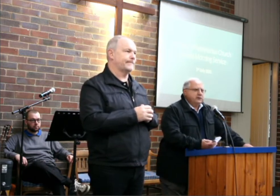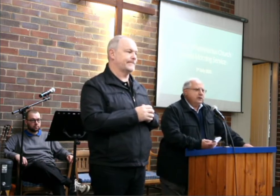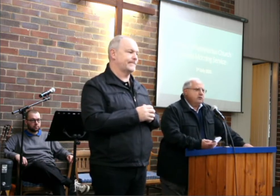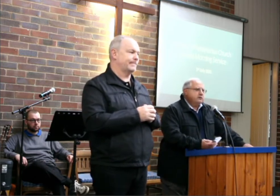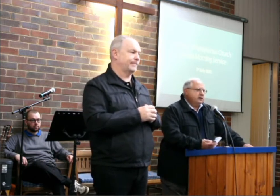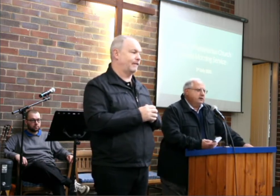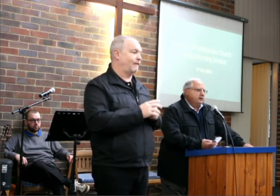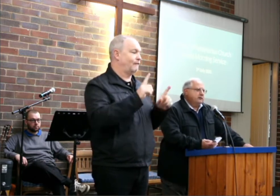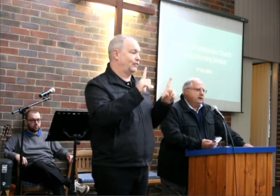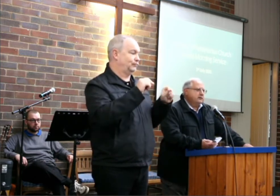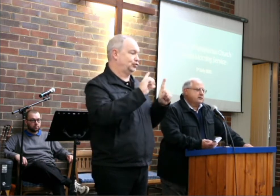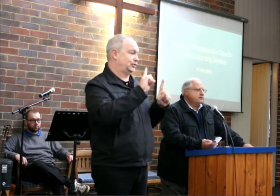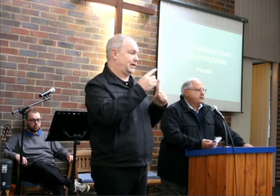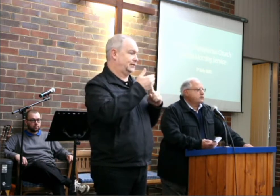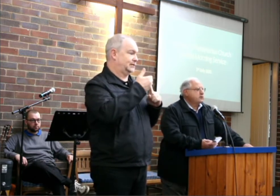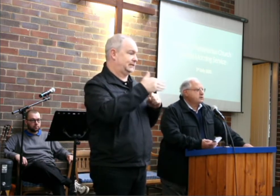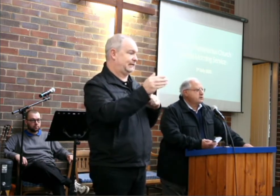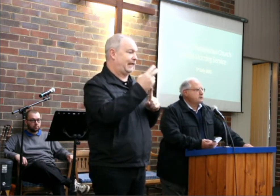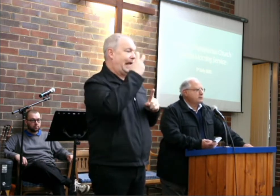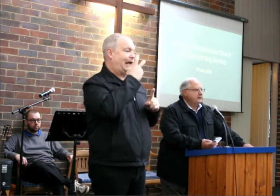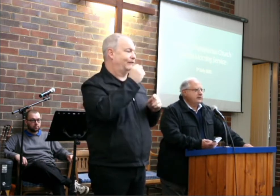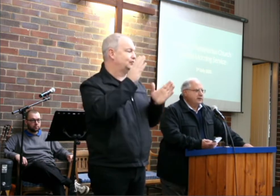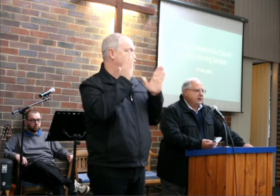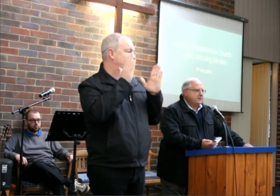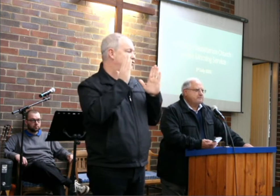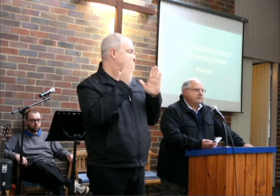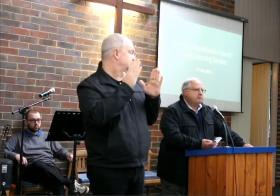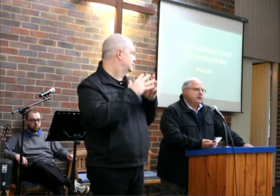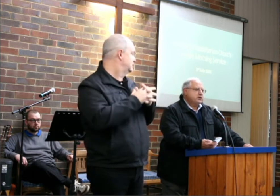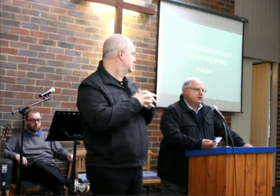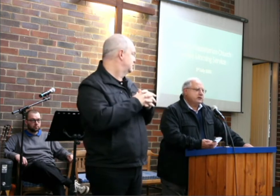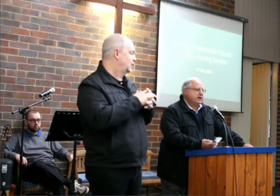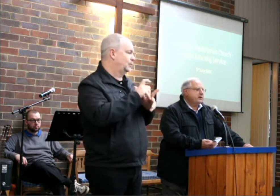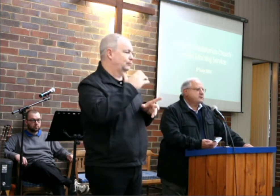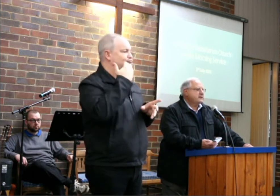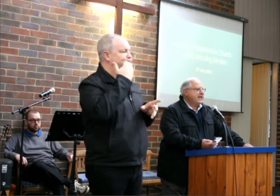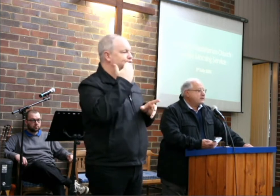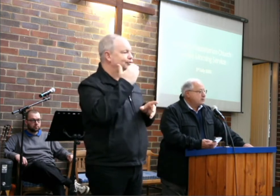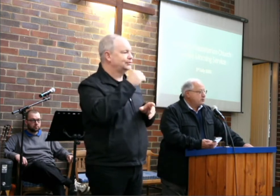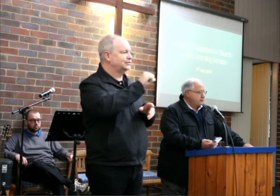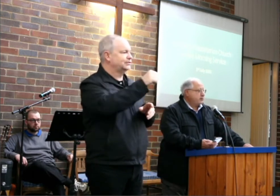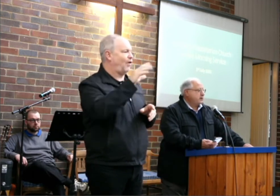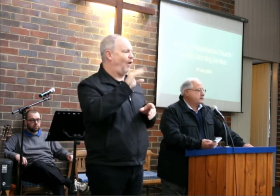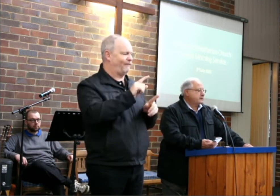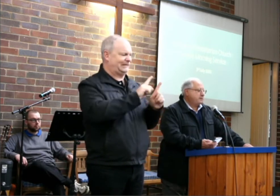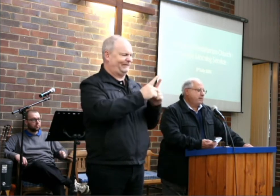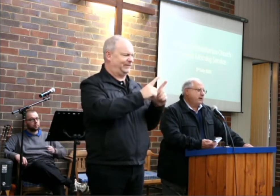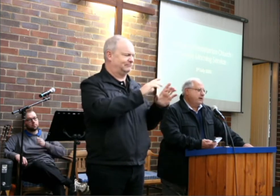From today on, the elders of the church will be preaching about the attributes of